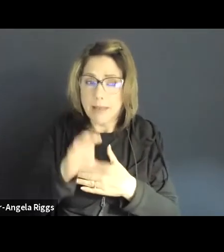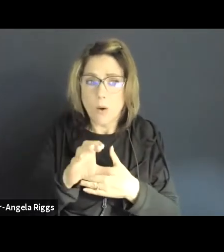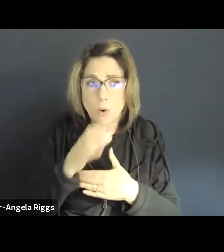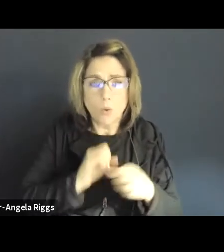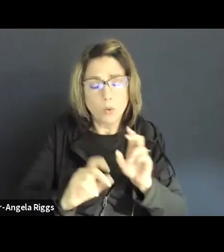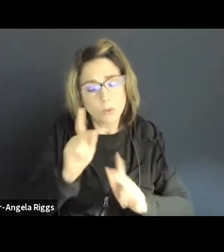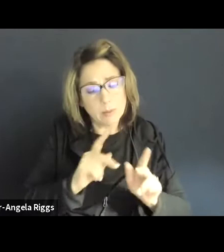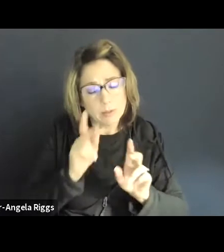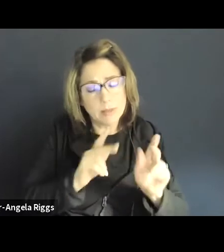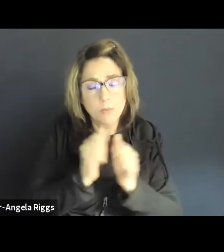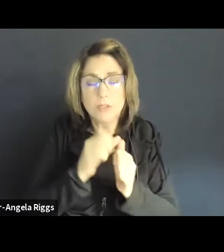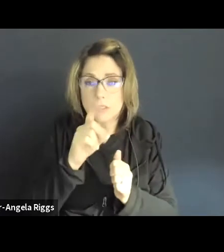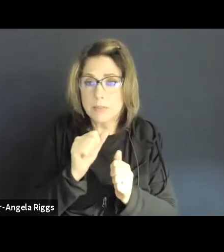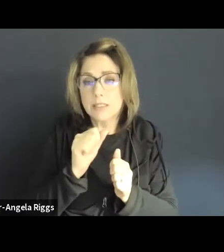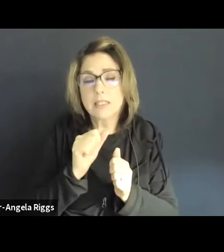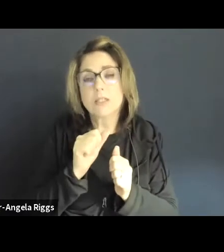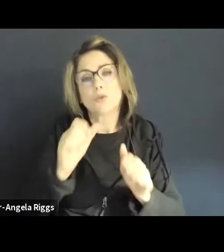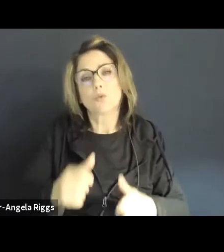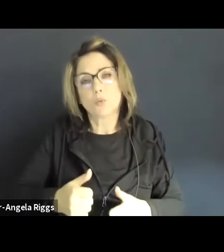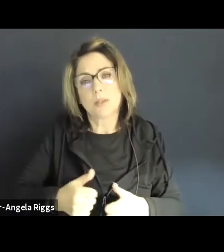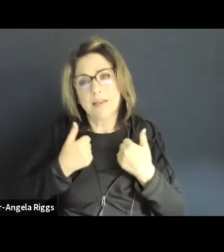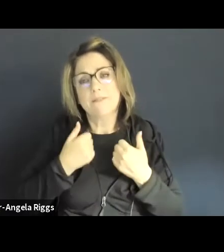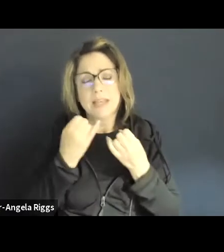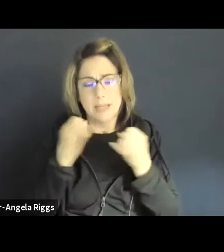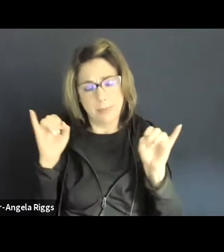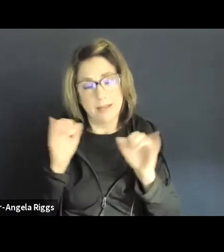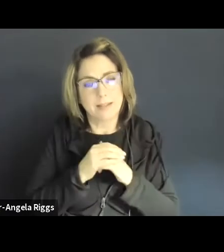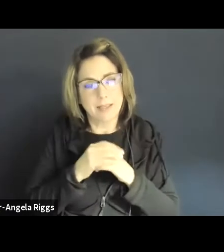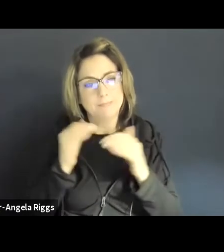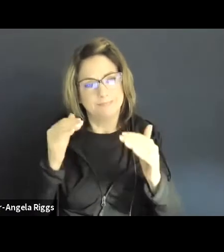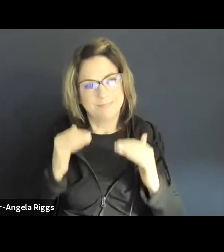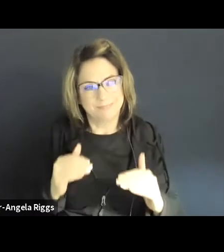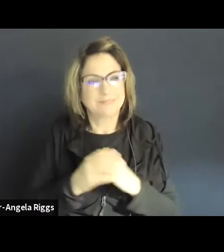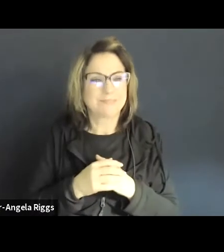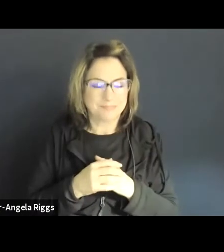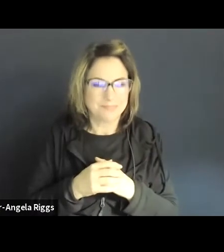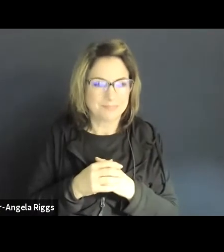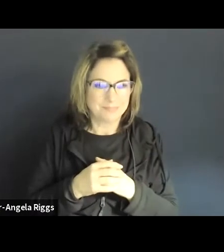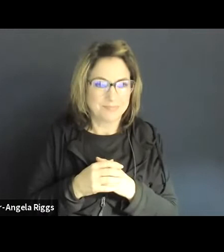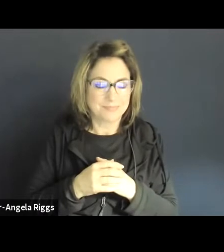disabilities to live independently. Moving to the next slide.